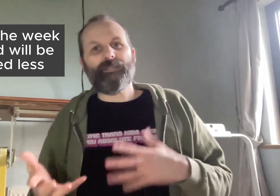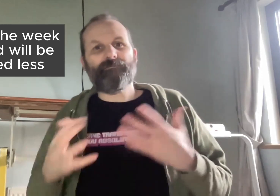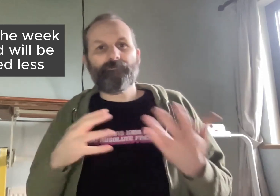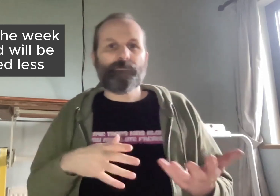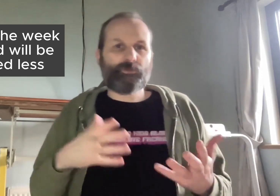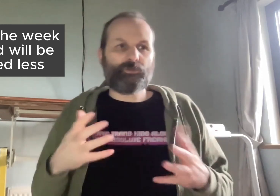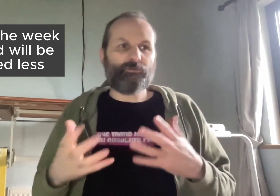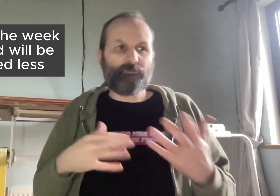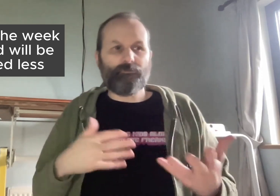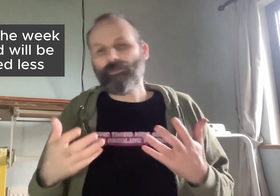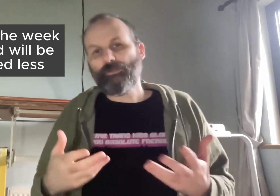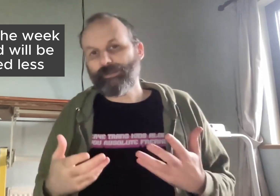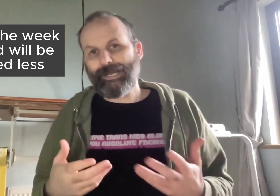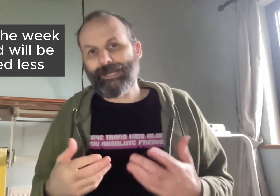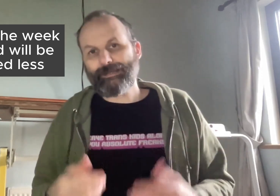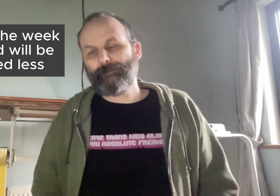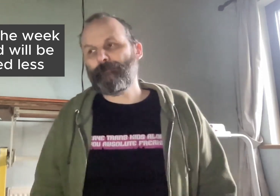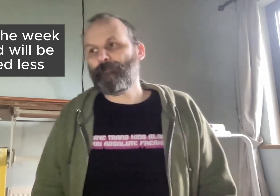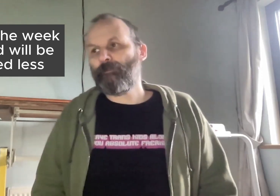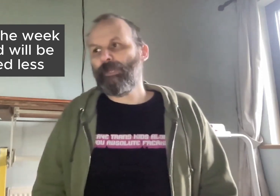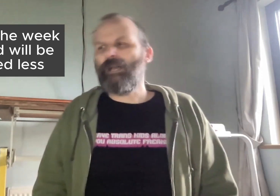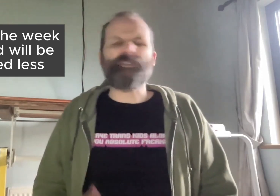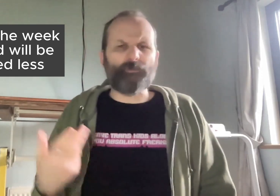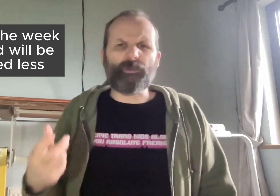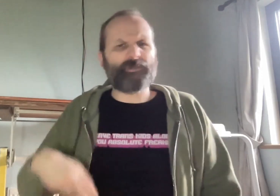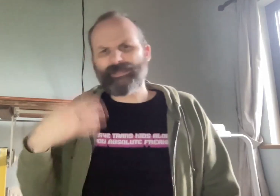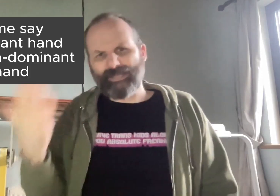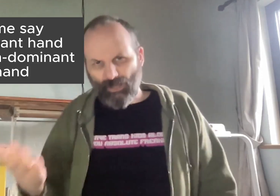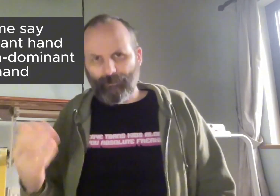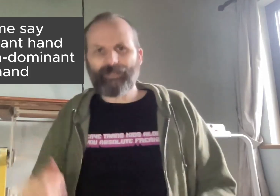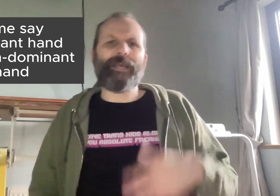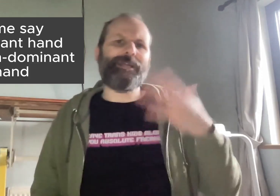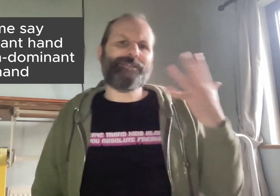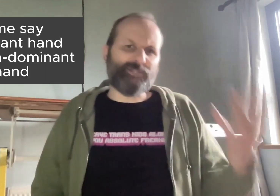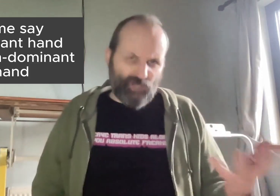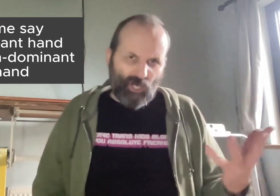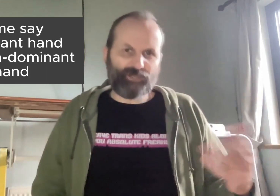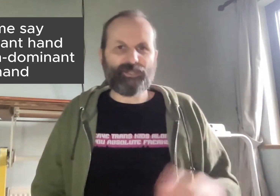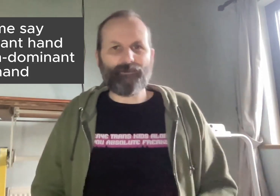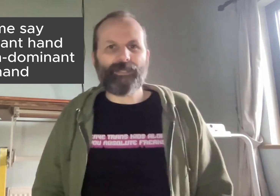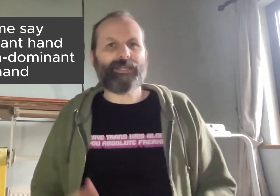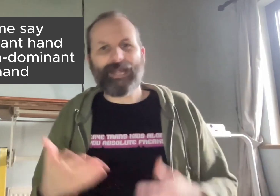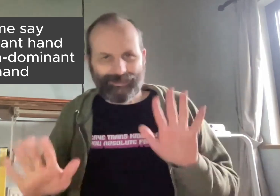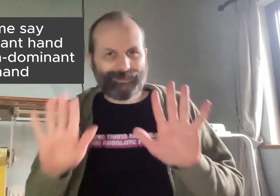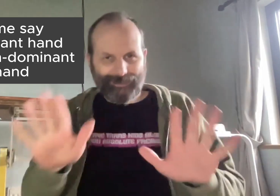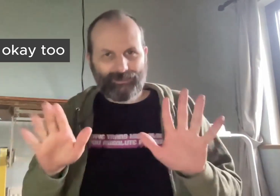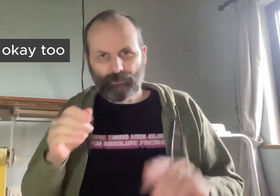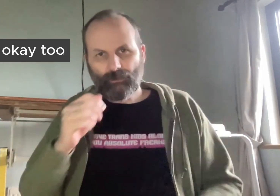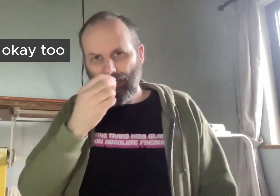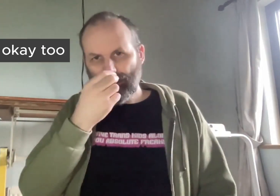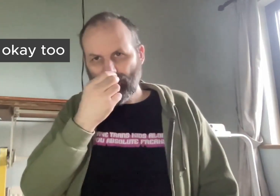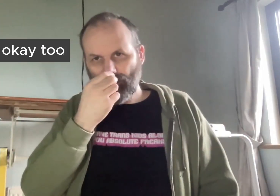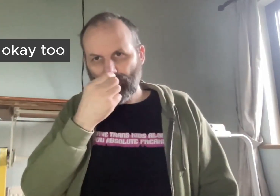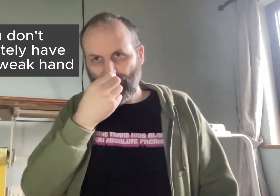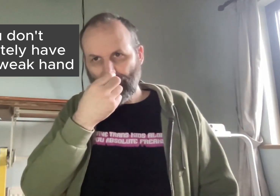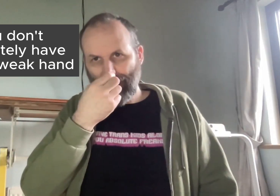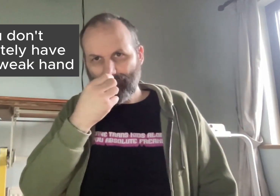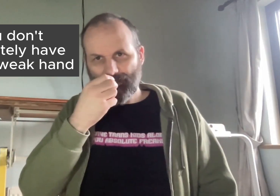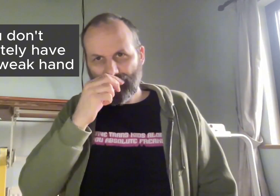be sort of used less. And some people say dominant hand and non-dominant hand. That's okay too. You don't